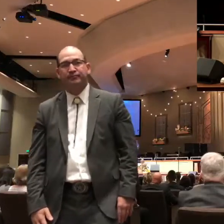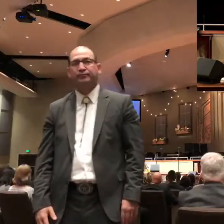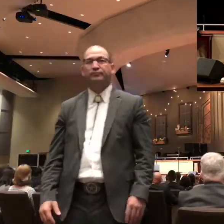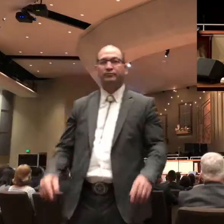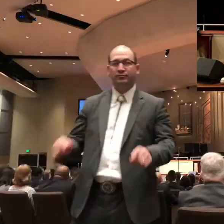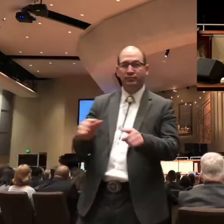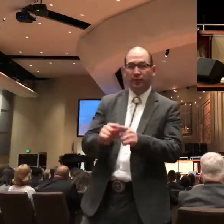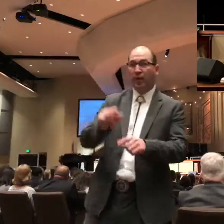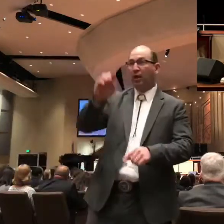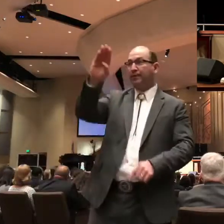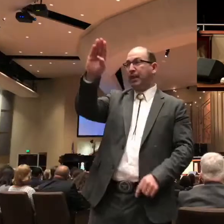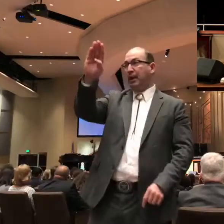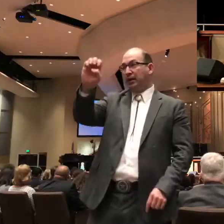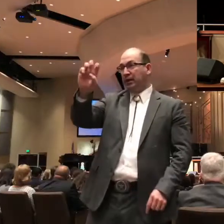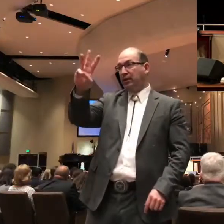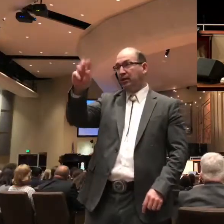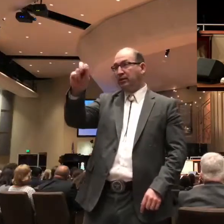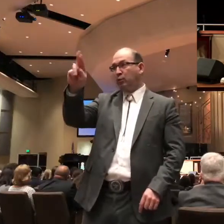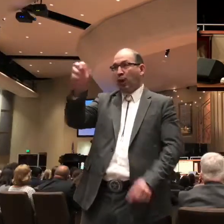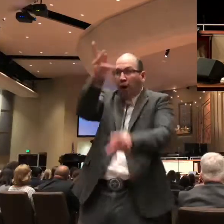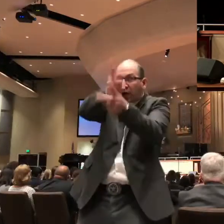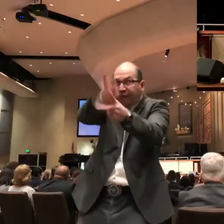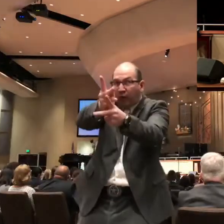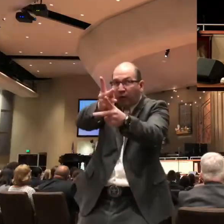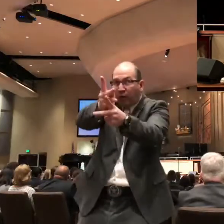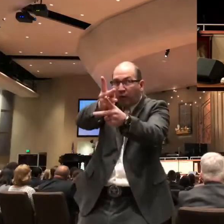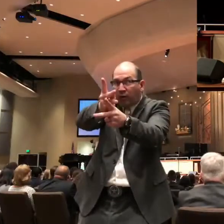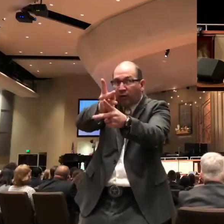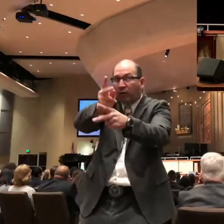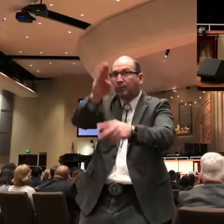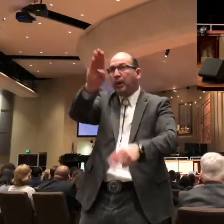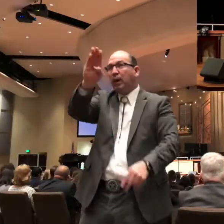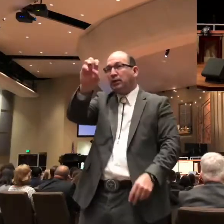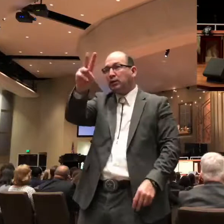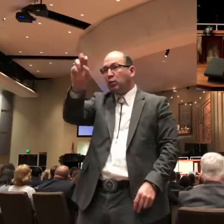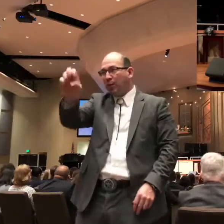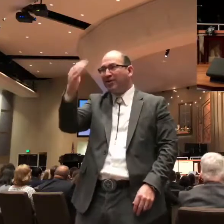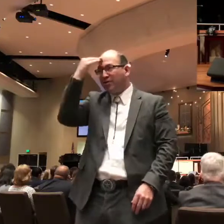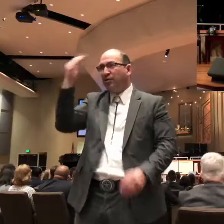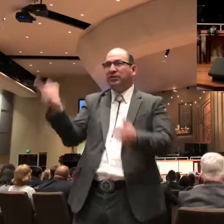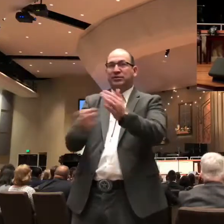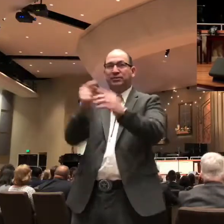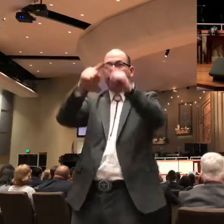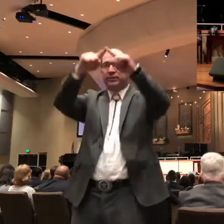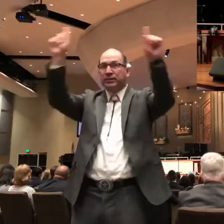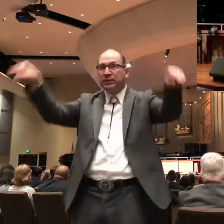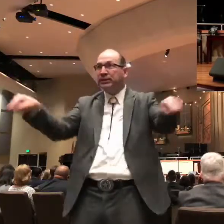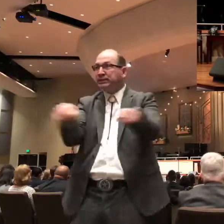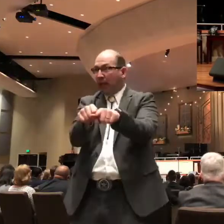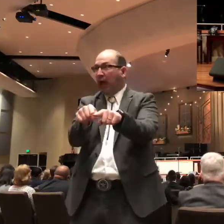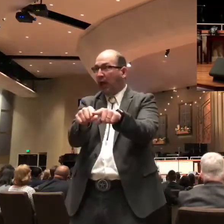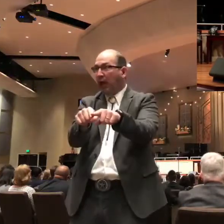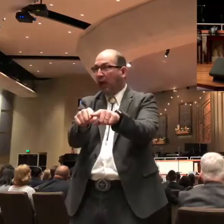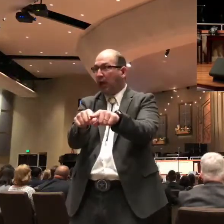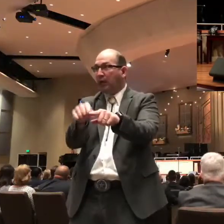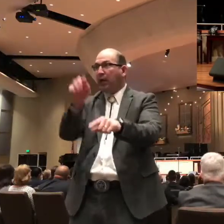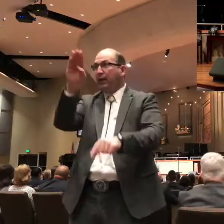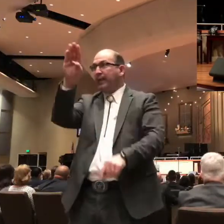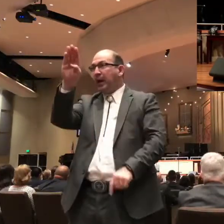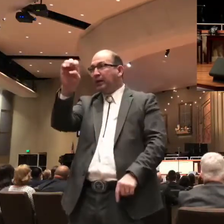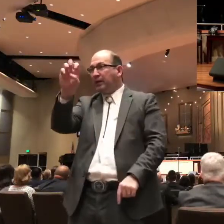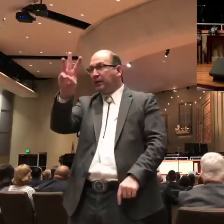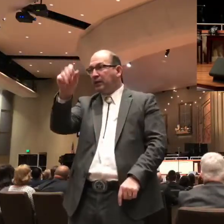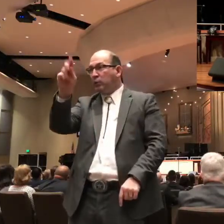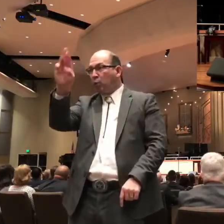strong word. Well, I tell you what, when I'm out soul winning and I see it, I take it seriously. I really do. I don't want to see a Doberman pincer in